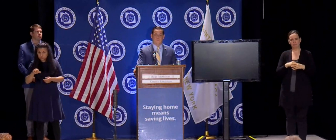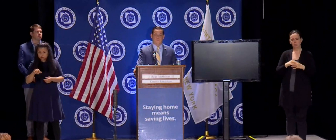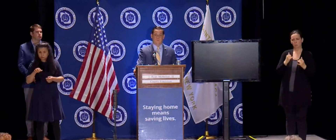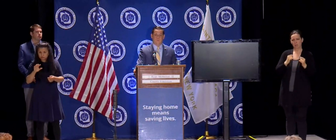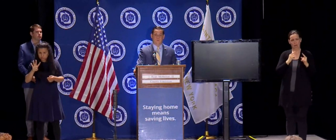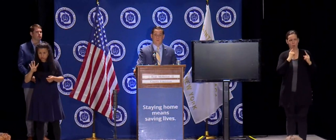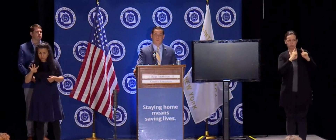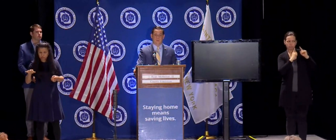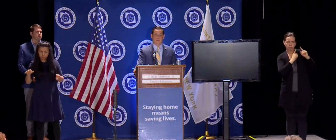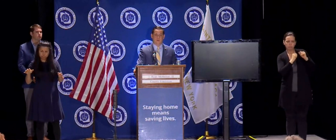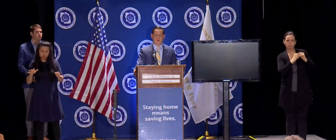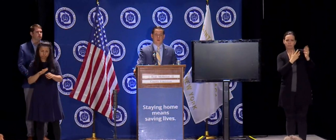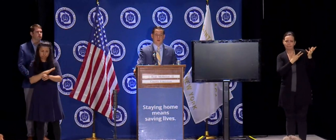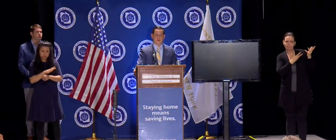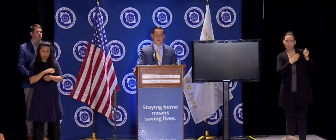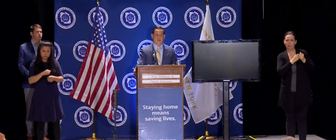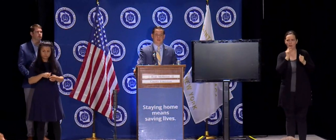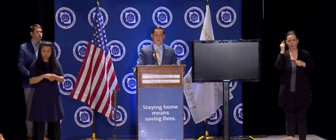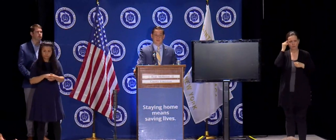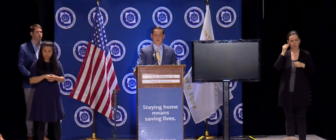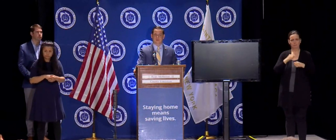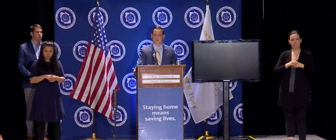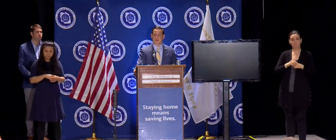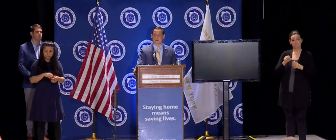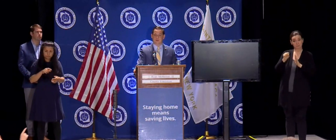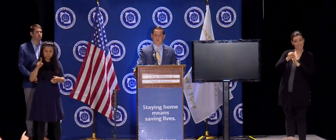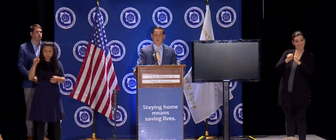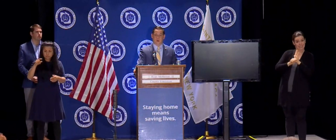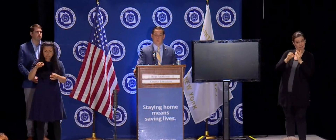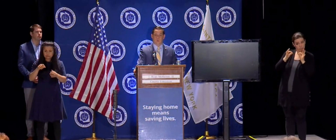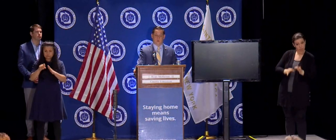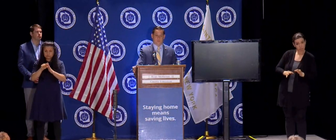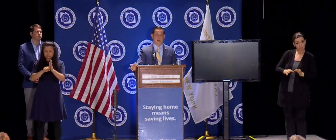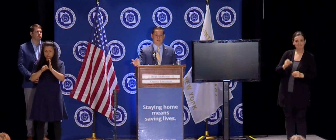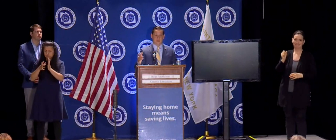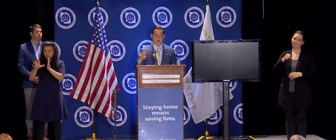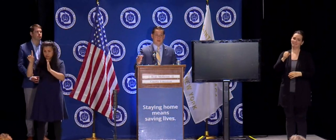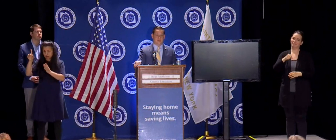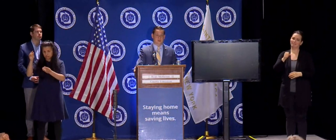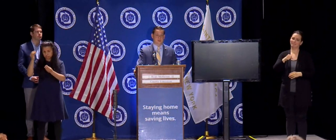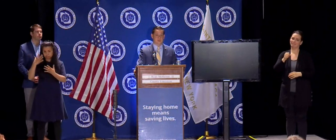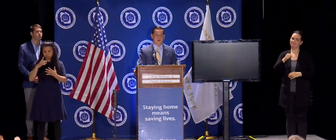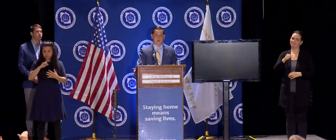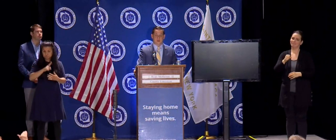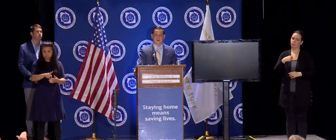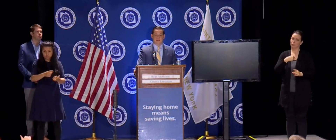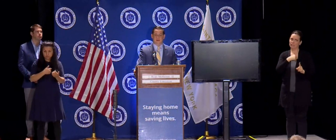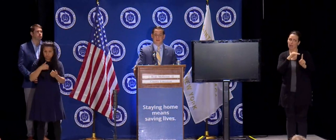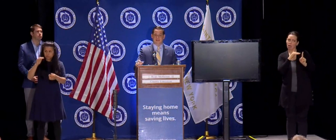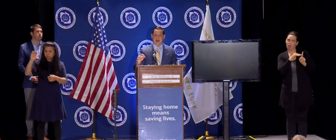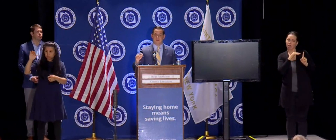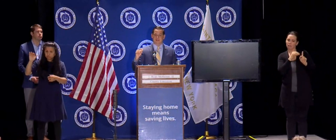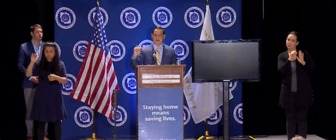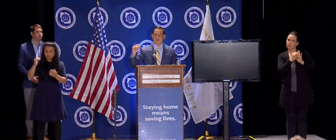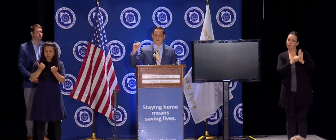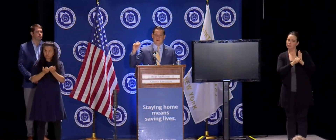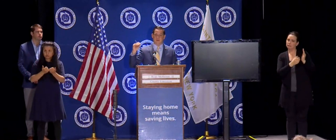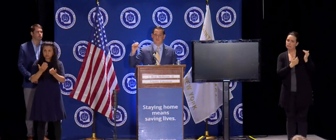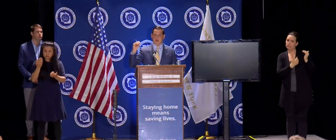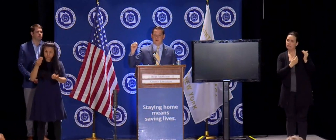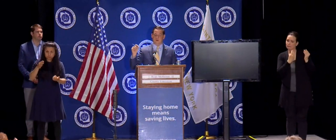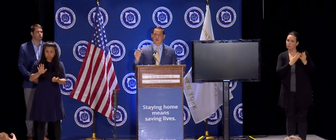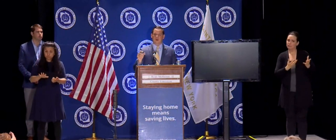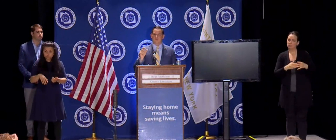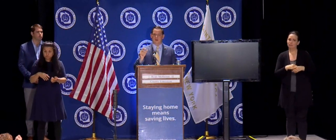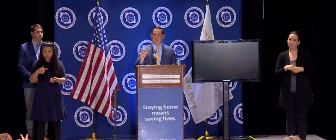now. Those are state decisions? It's a state decision. But we're pressing them on this. That's common sense